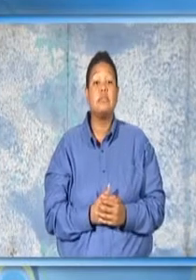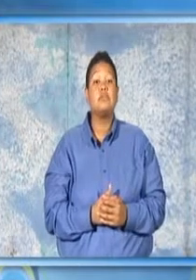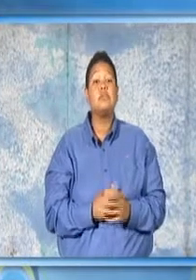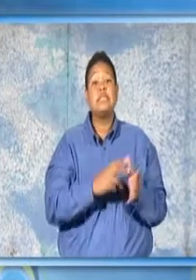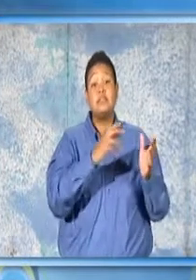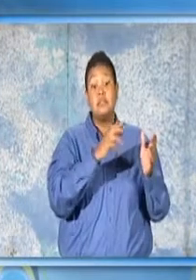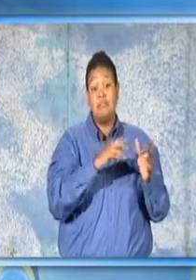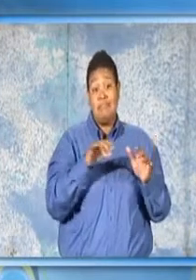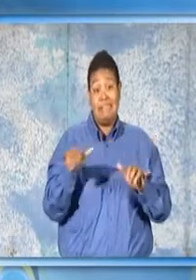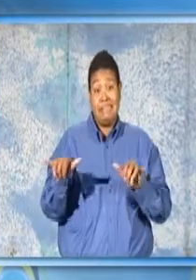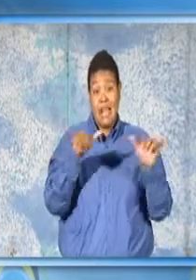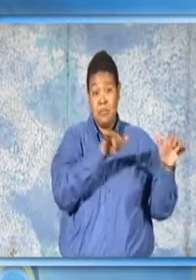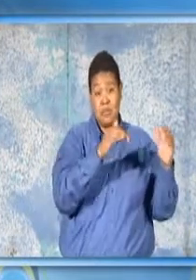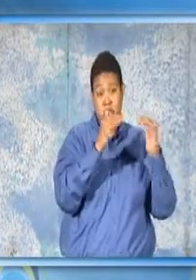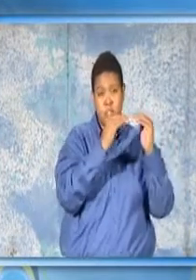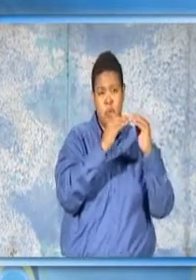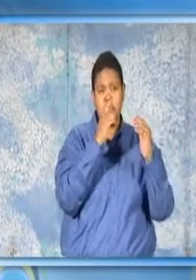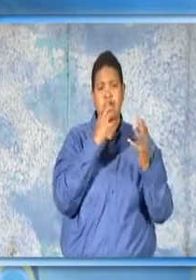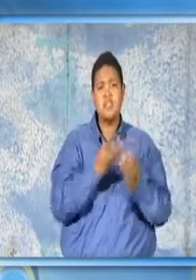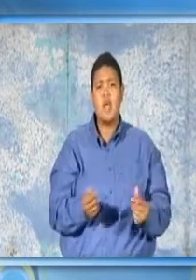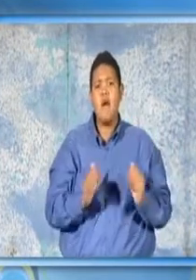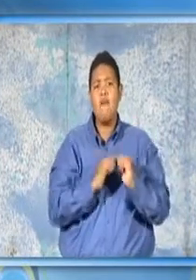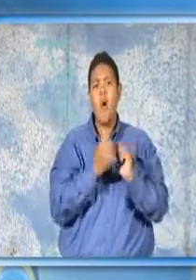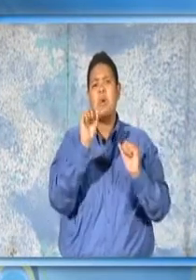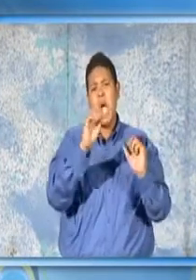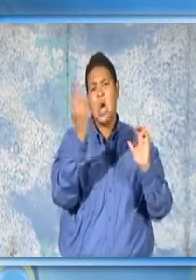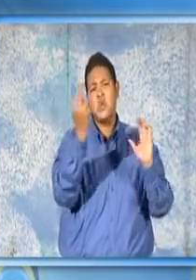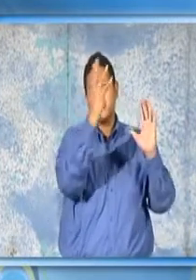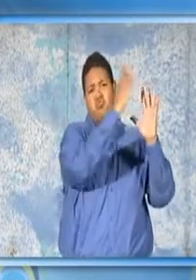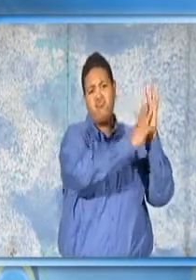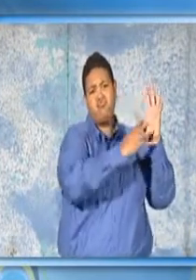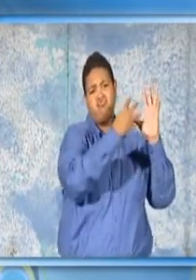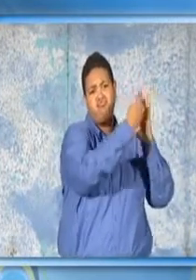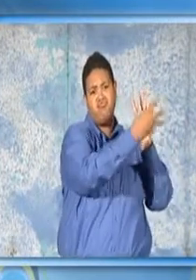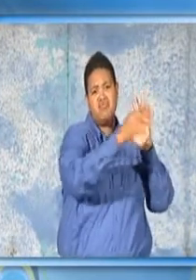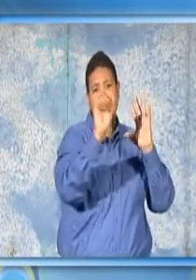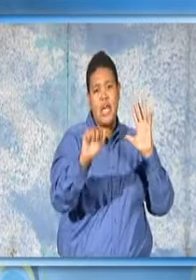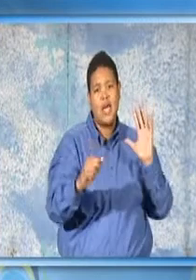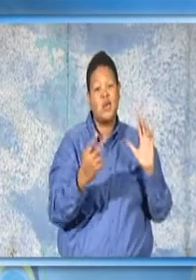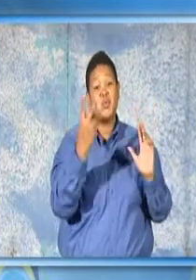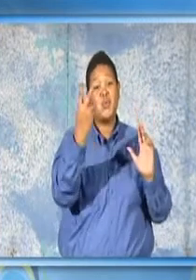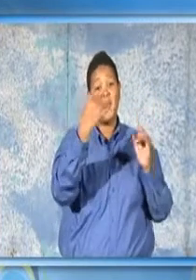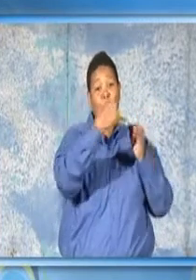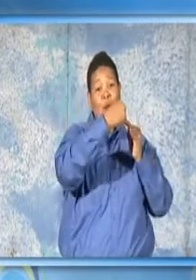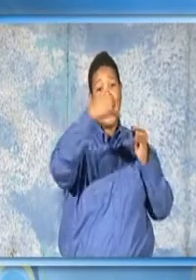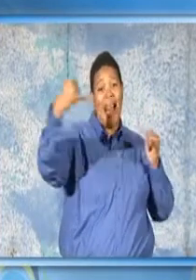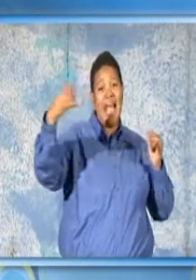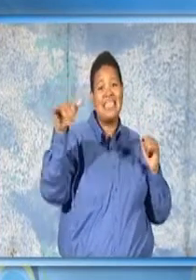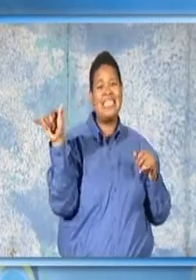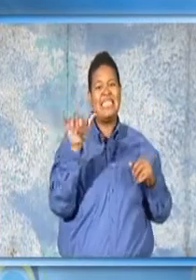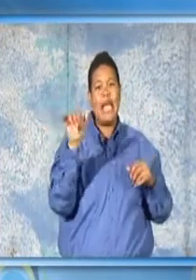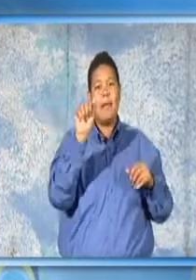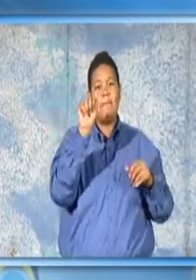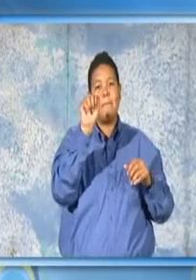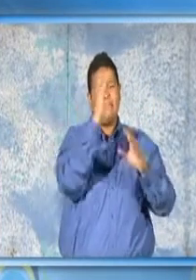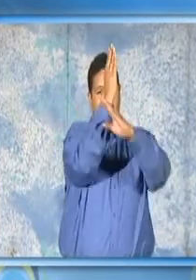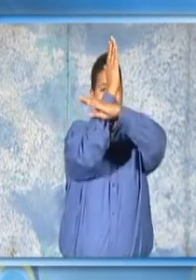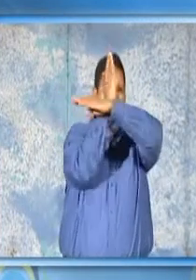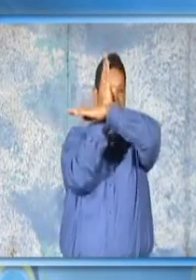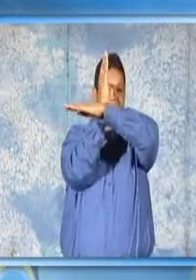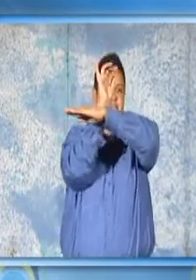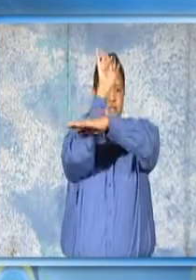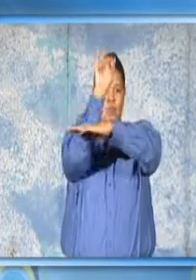Simultaneous equations can also be solved graphically. We draw two lines using the same axes.